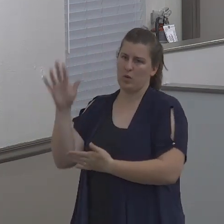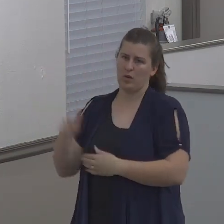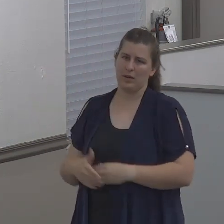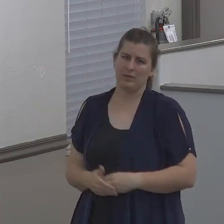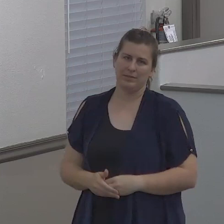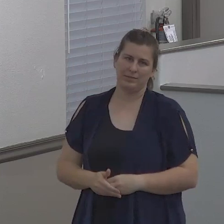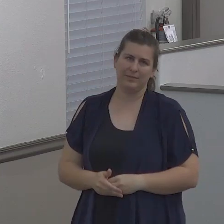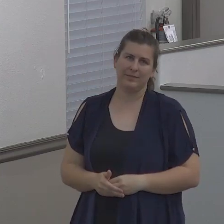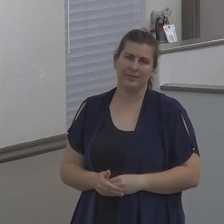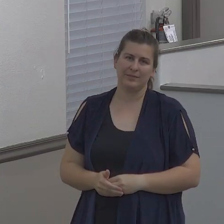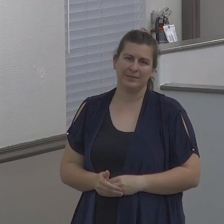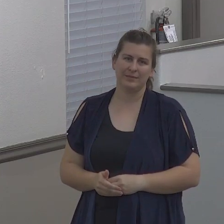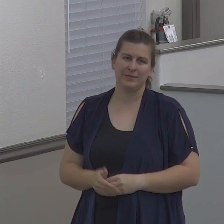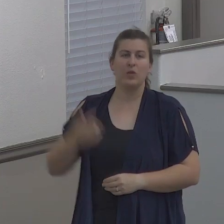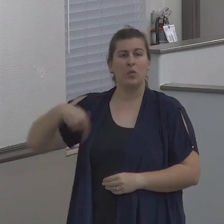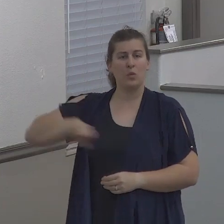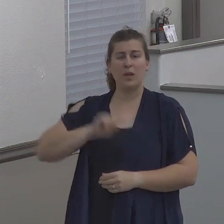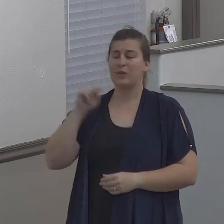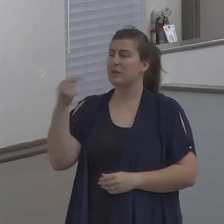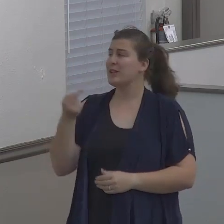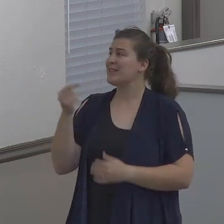God.